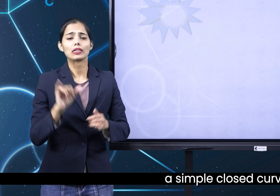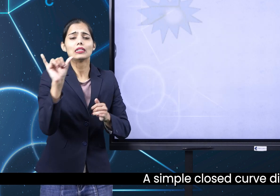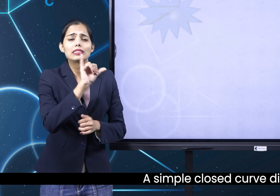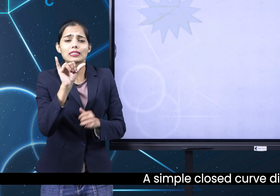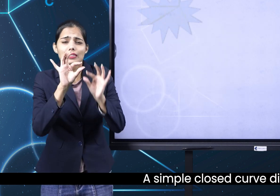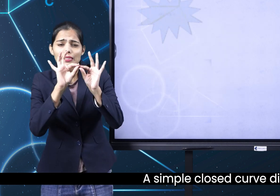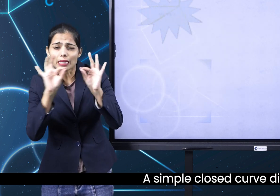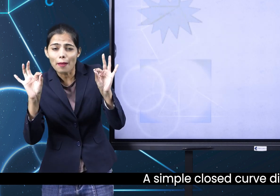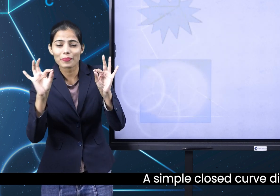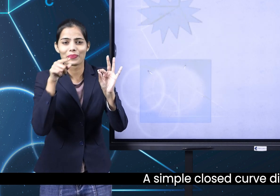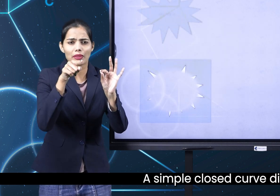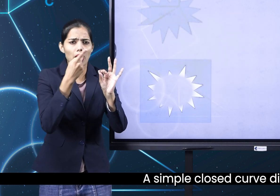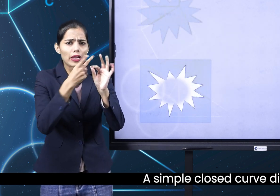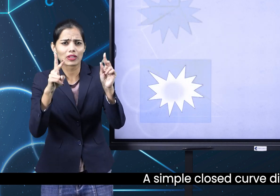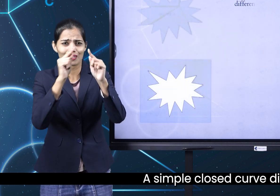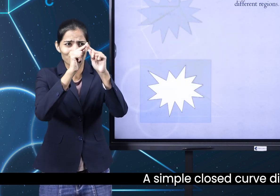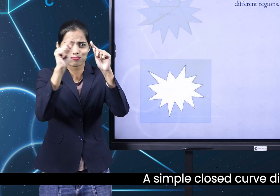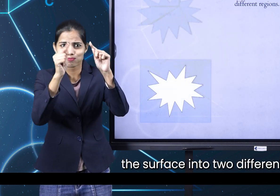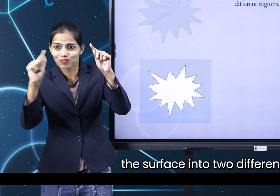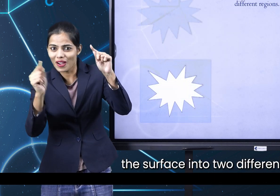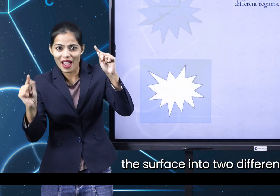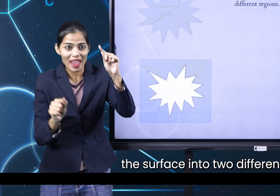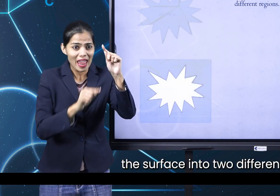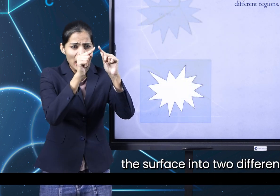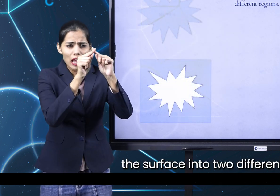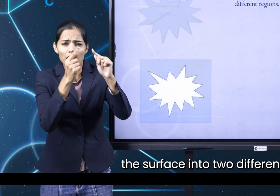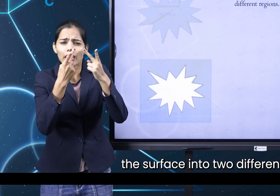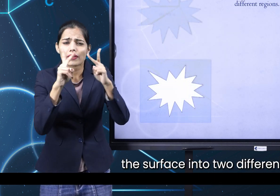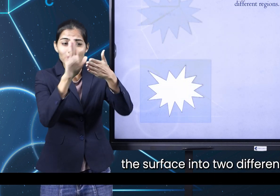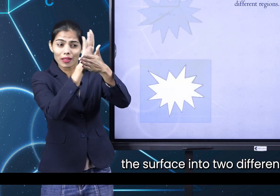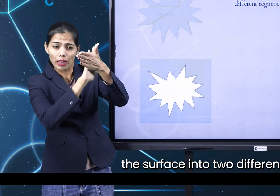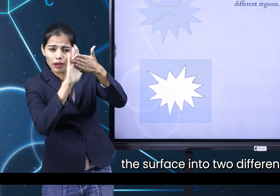A simple closed curve divides the surface into two different regions.